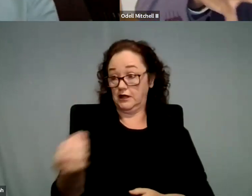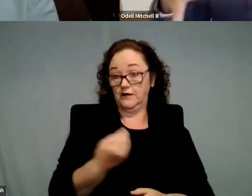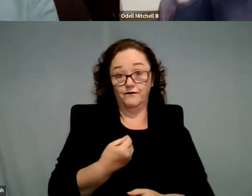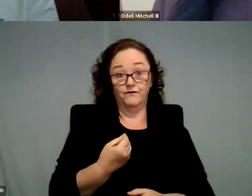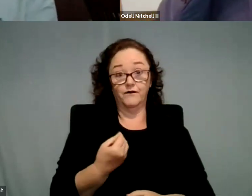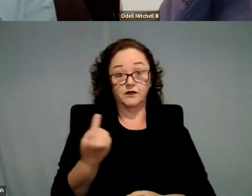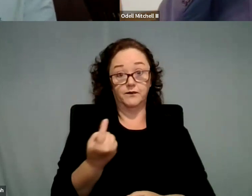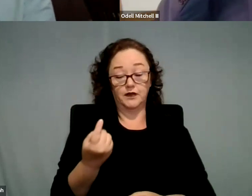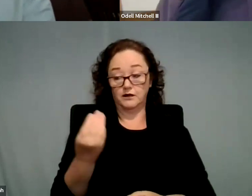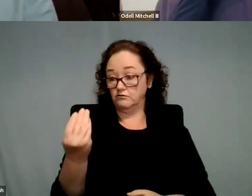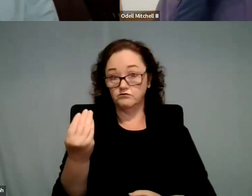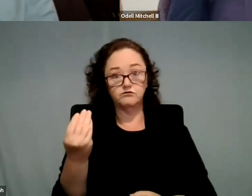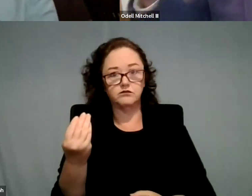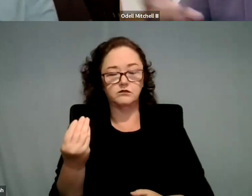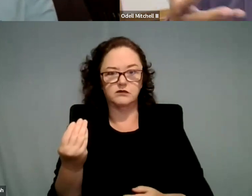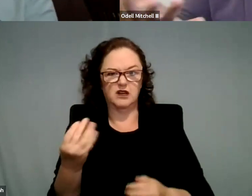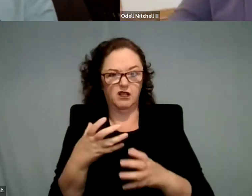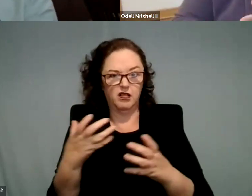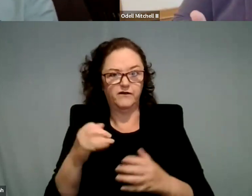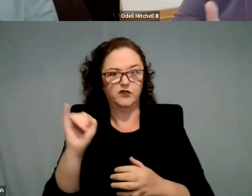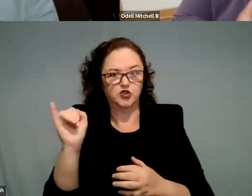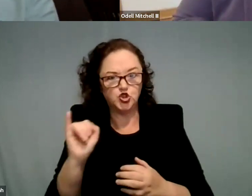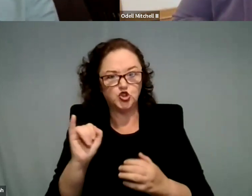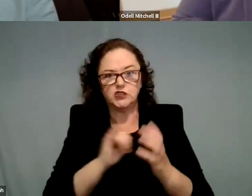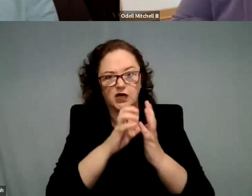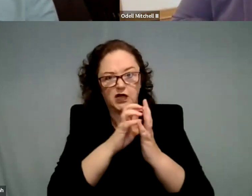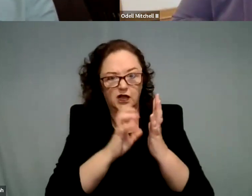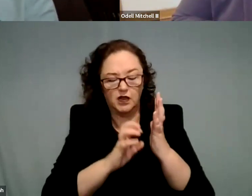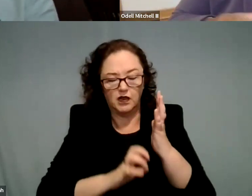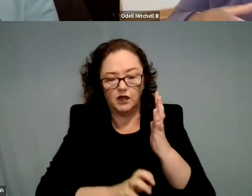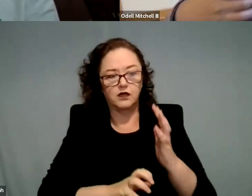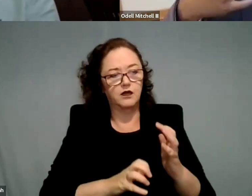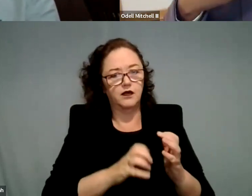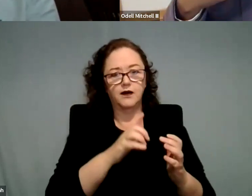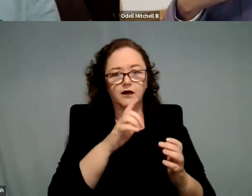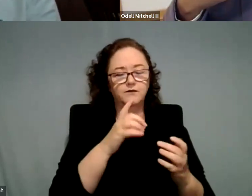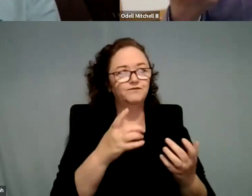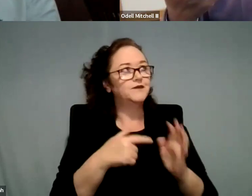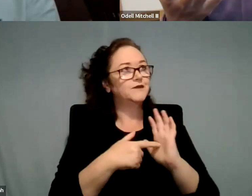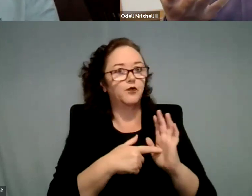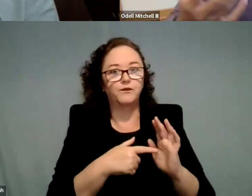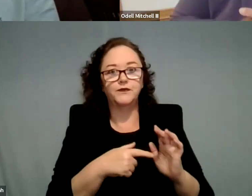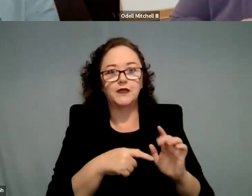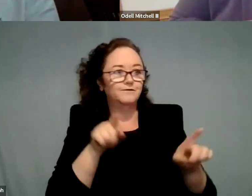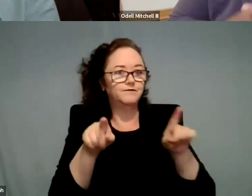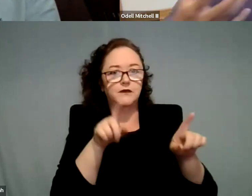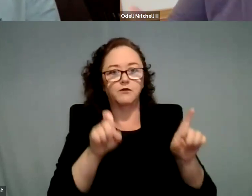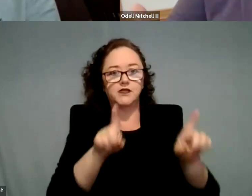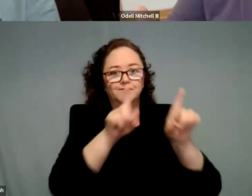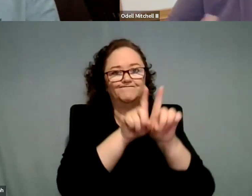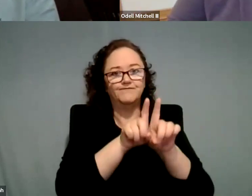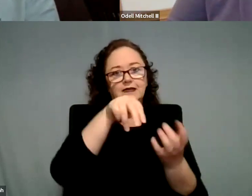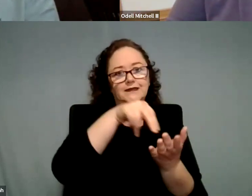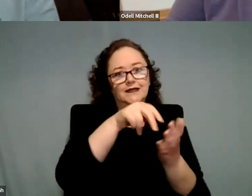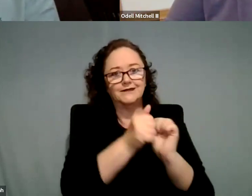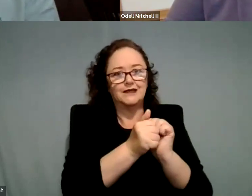has large insurance provisions in it, I would say I want them to dance together in the right way. And so it's always, you know, surrender the strengths